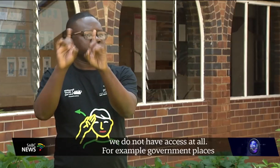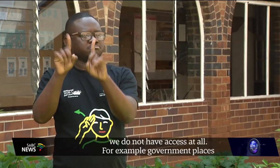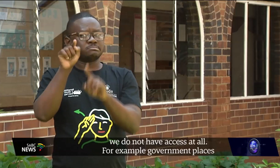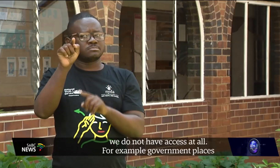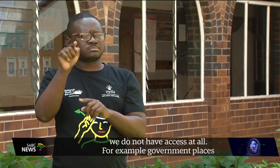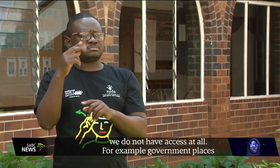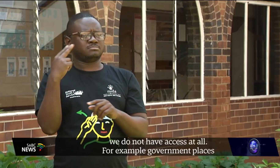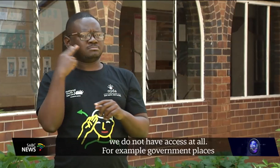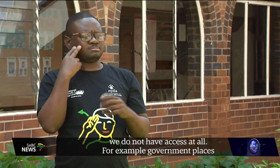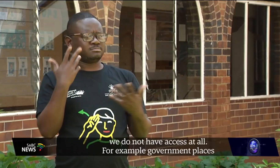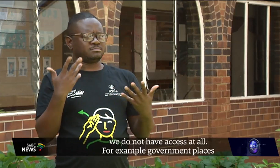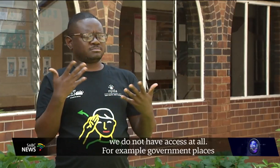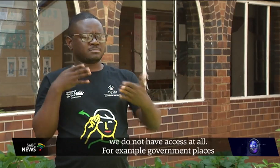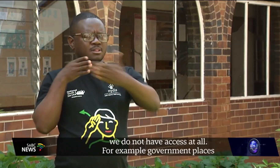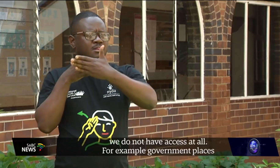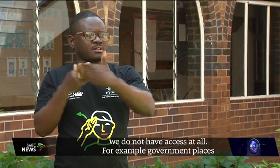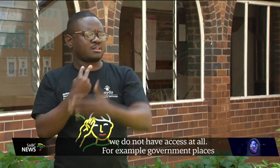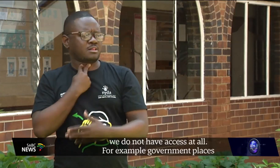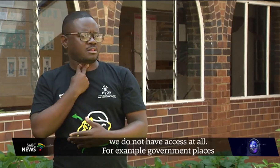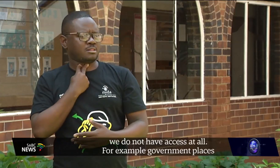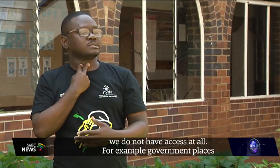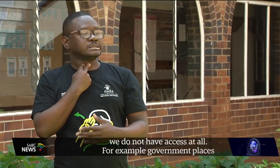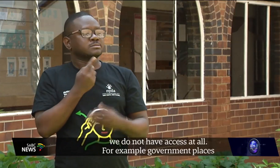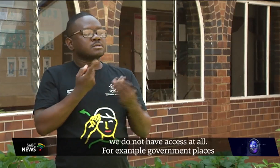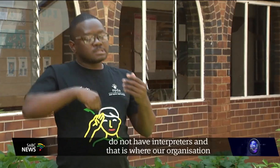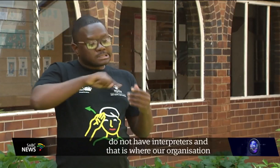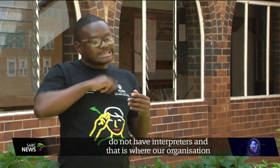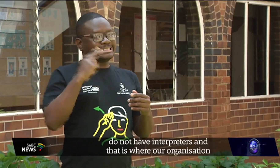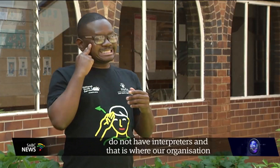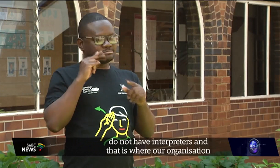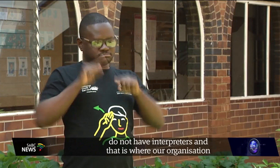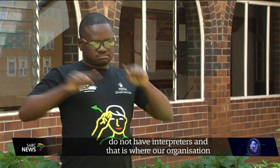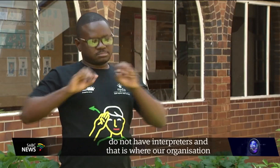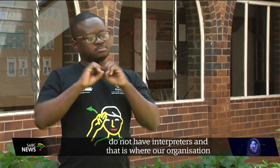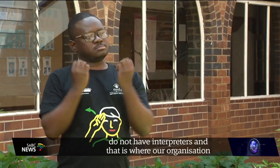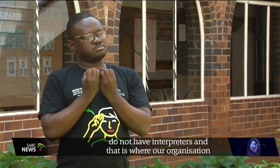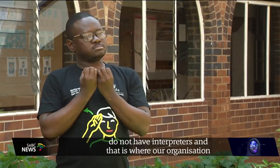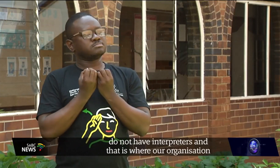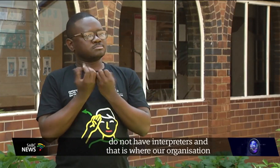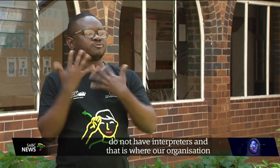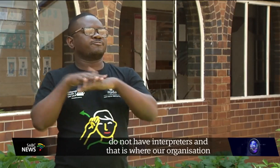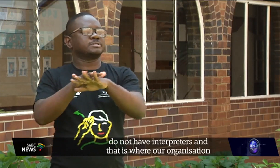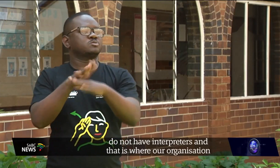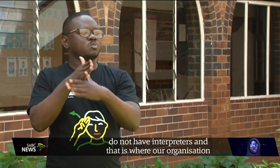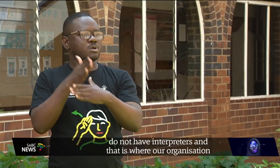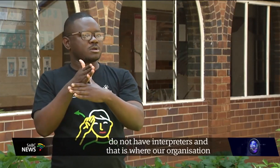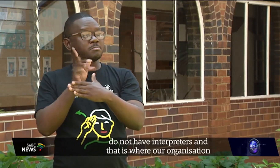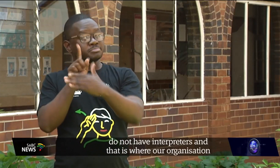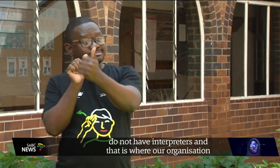example, mo government a go na di-interpreters, and now rena ba organization ya rena ke